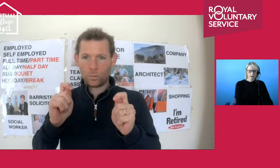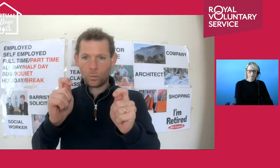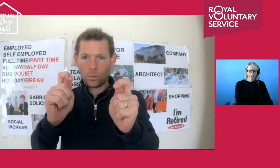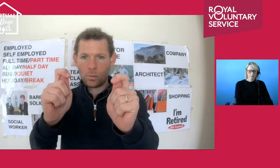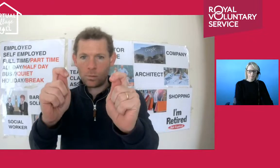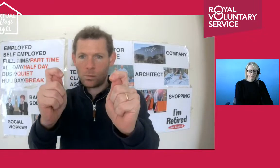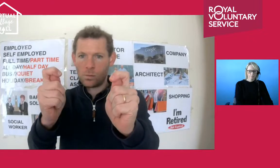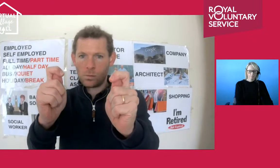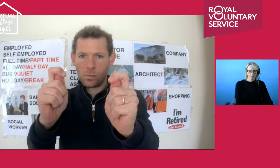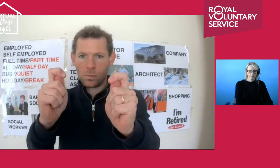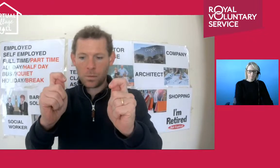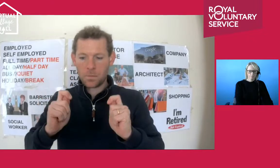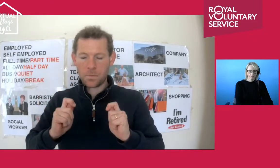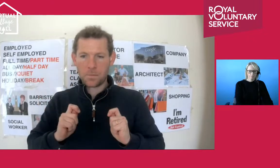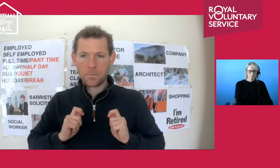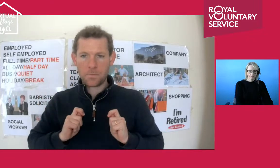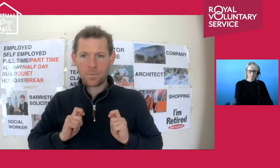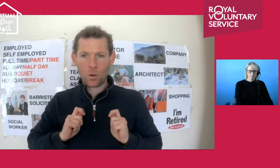Retired.